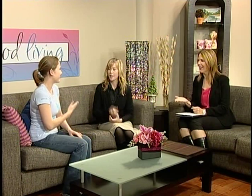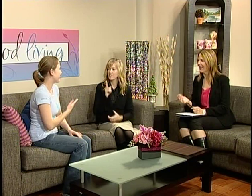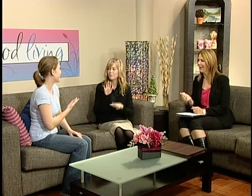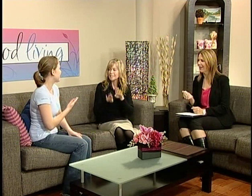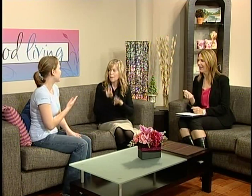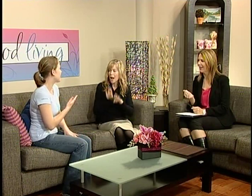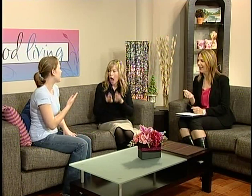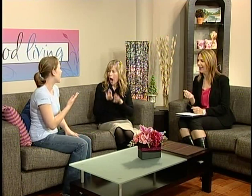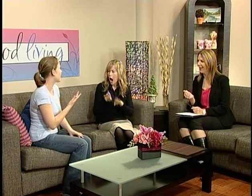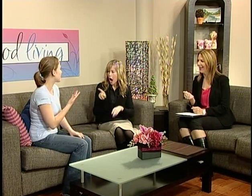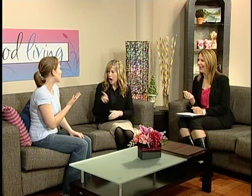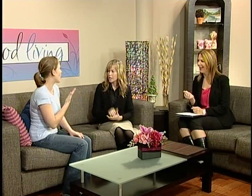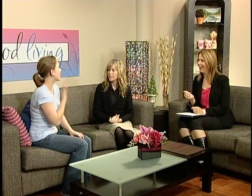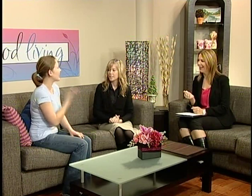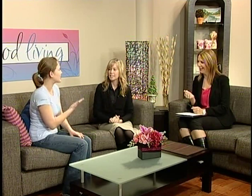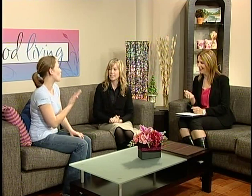aren't they?